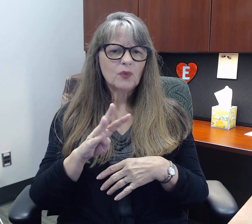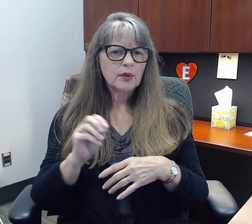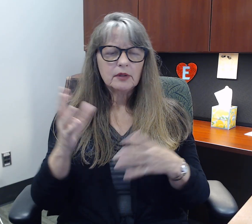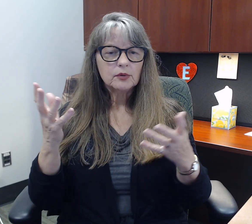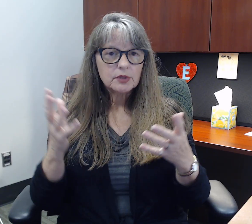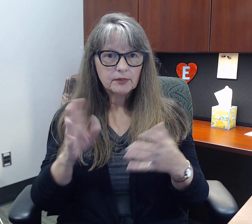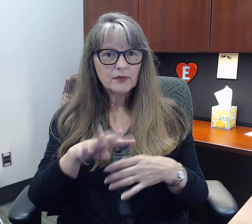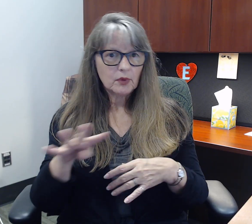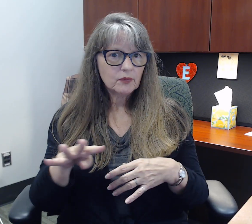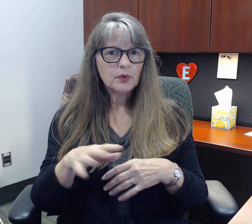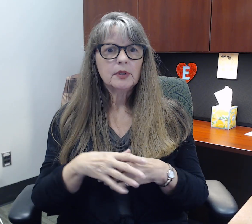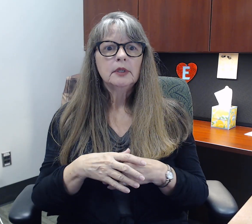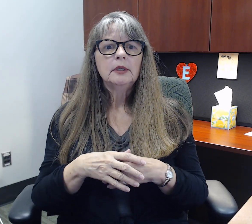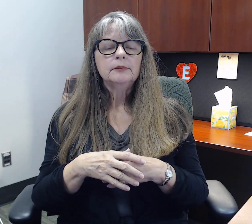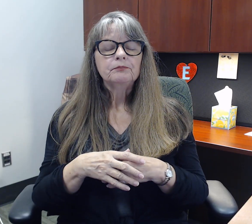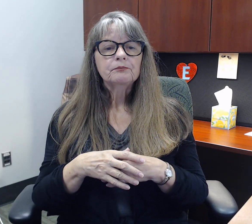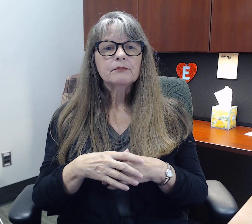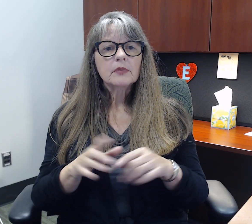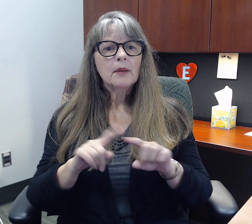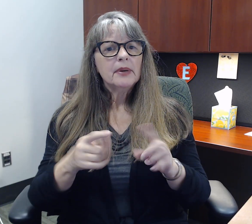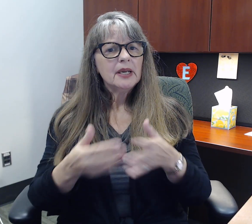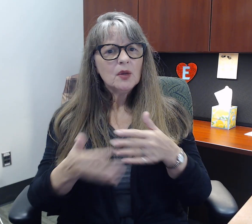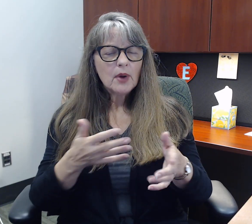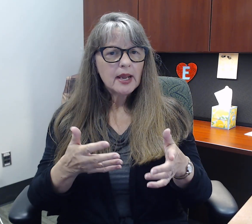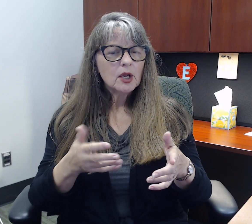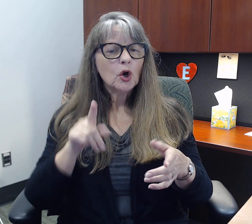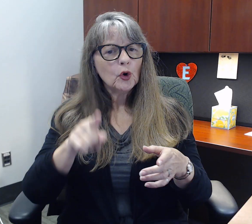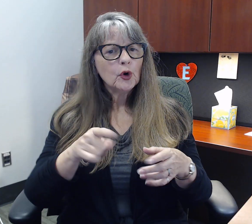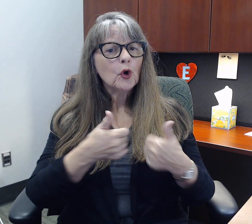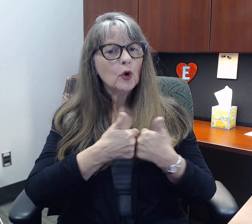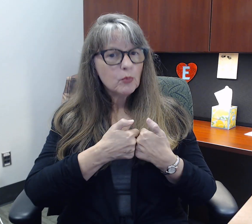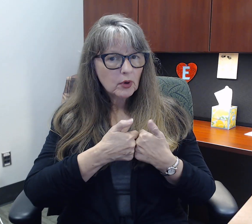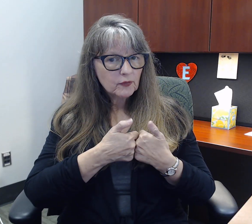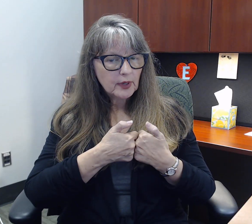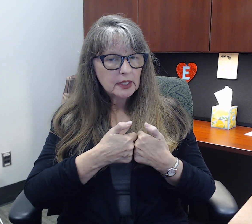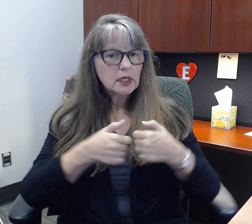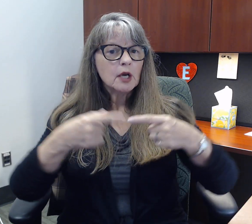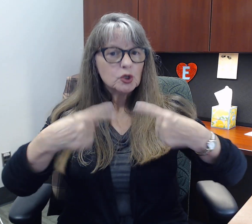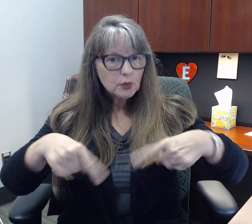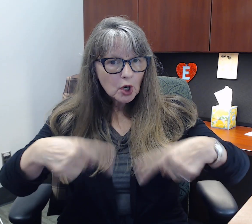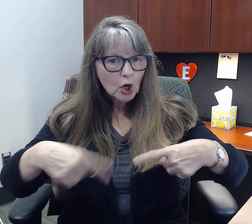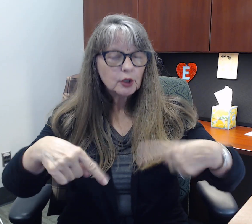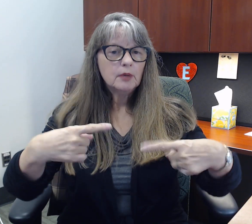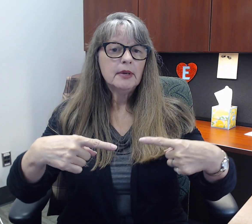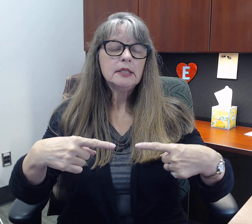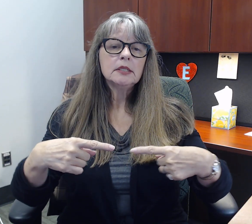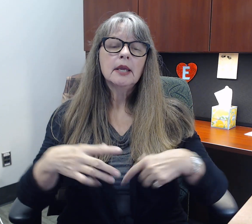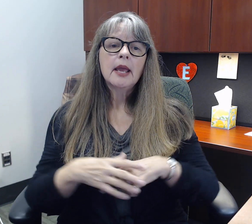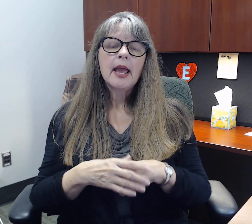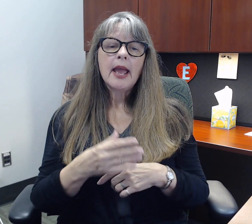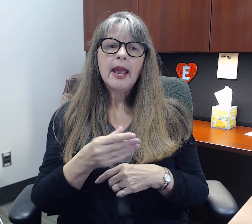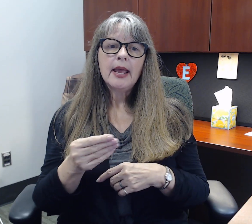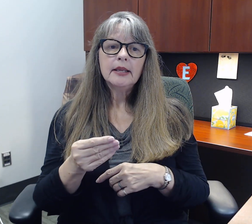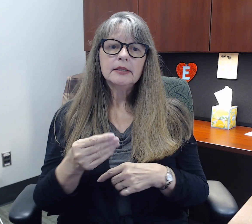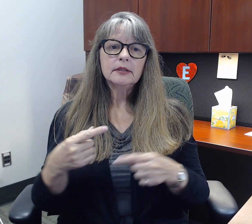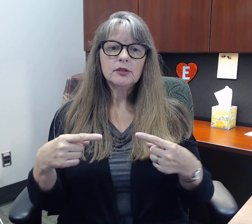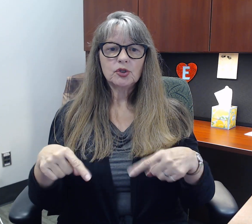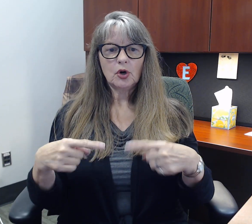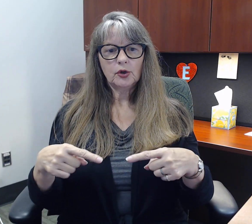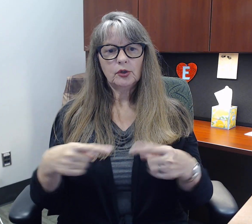40th or something, 44th. But anyway, her and her boyfriend got into an argument, and this is to argue. This